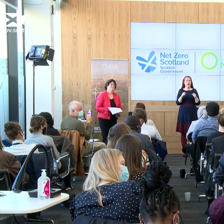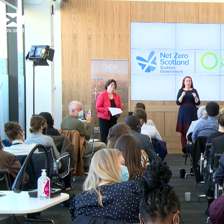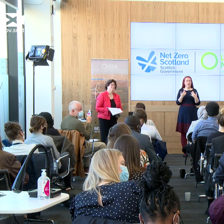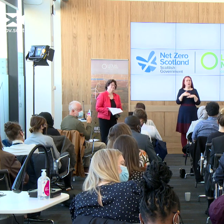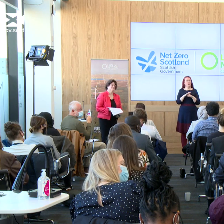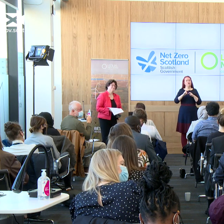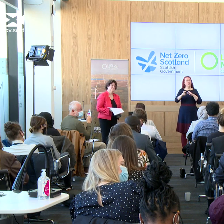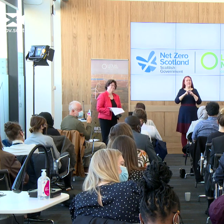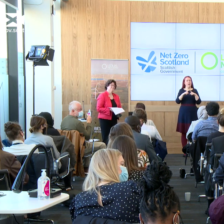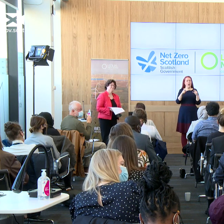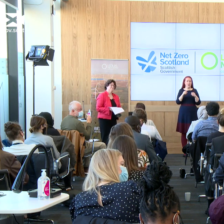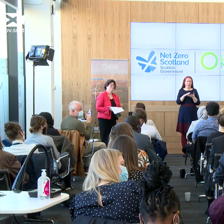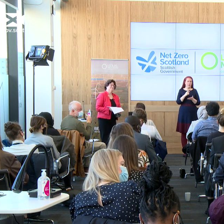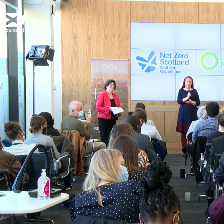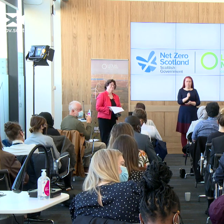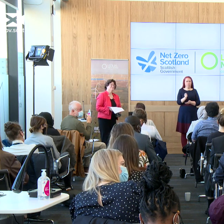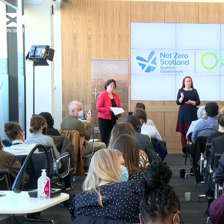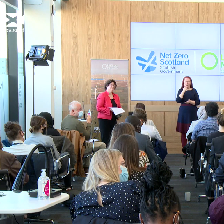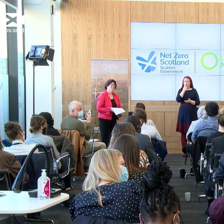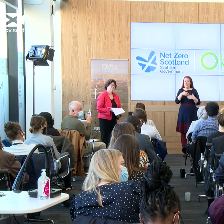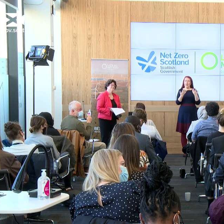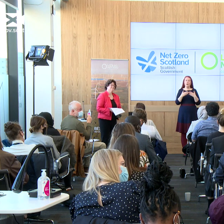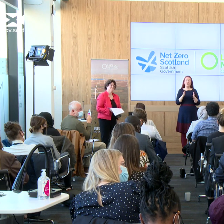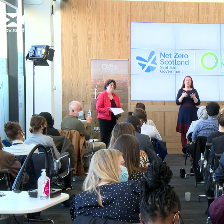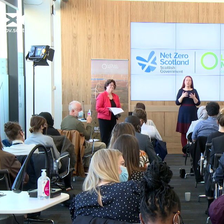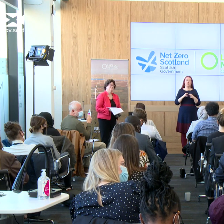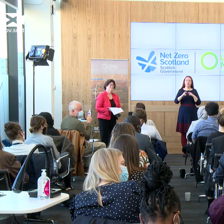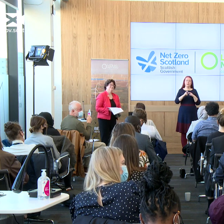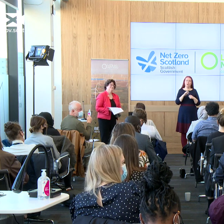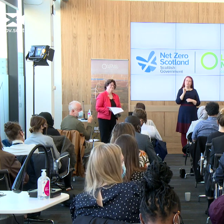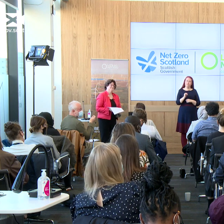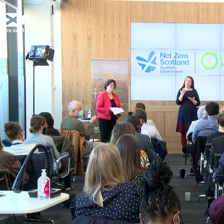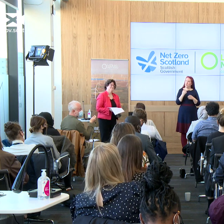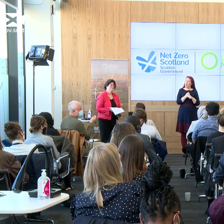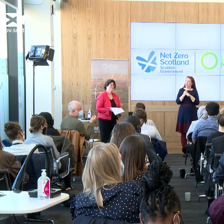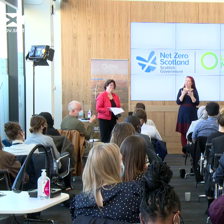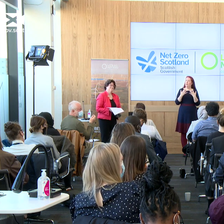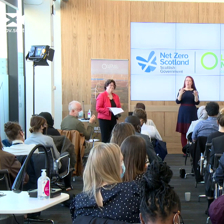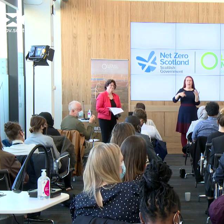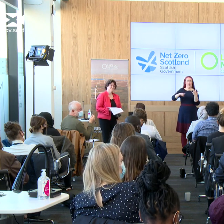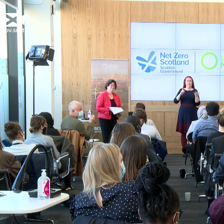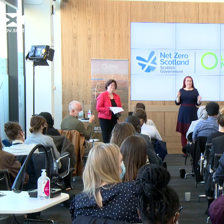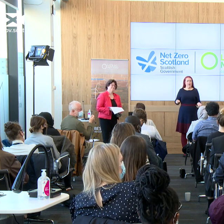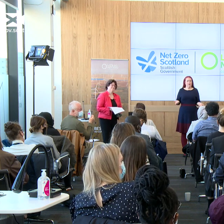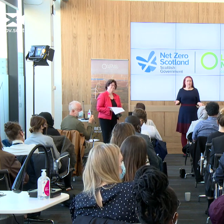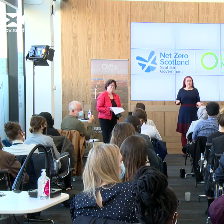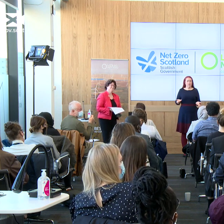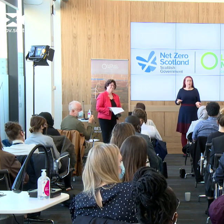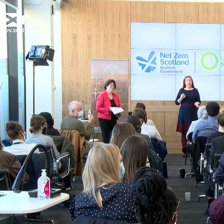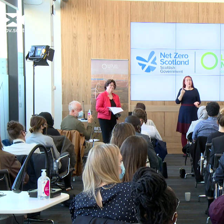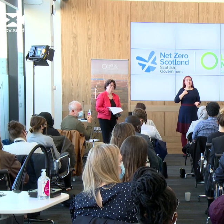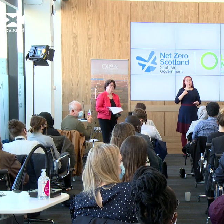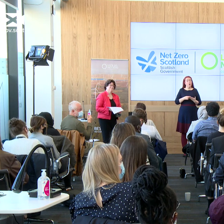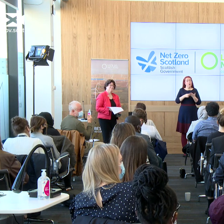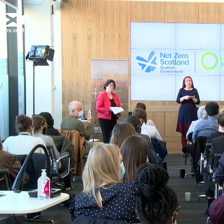that can be used in all public transport, but however, the general public won't be able to. So one of our recommendations